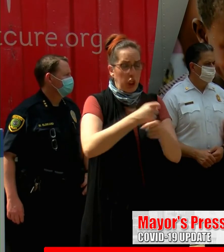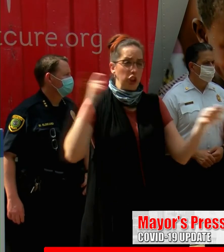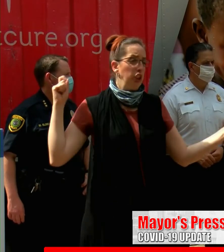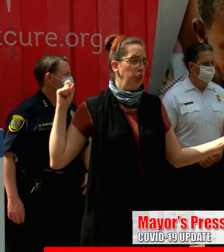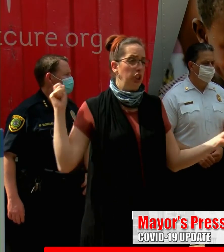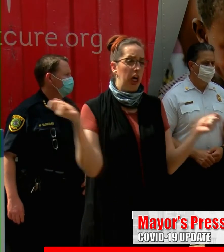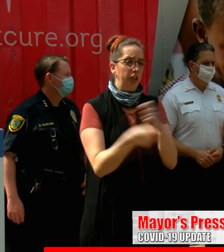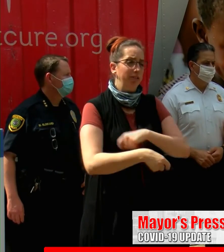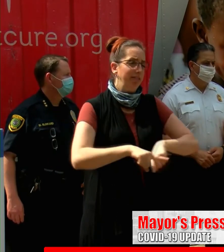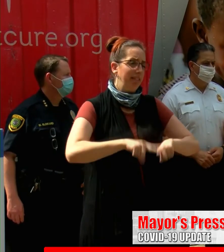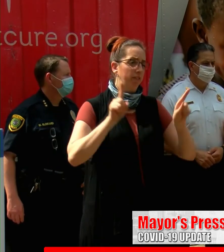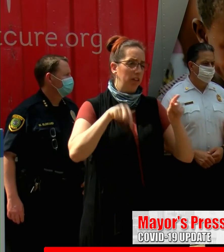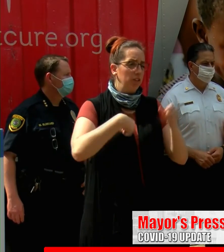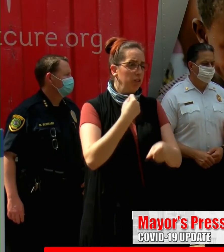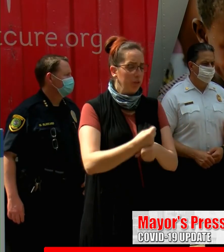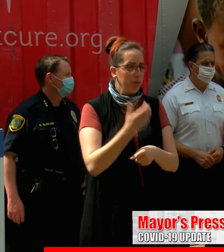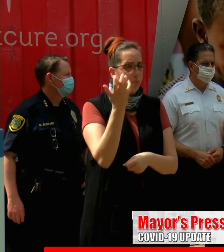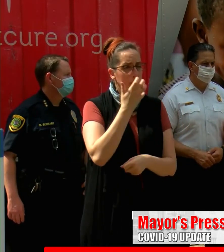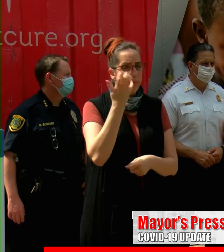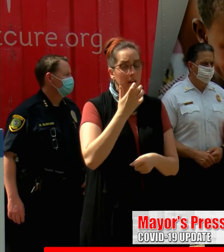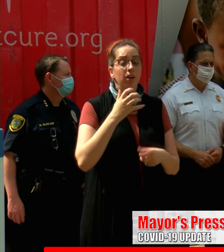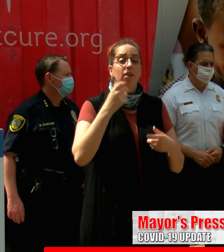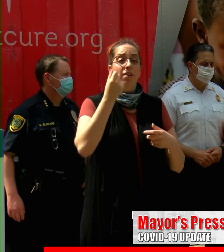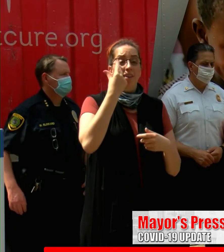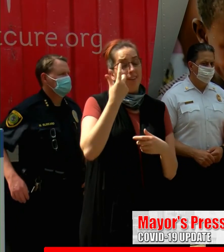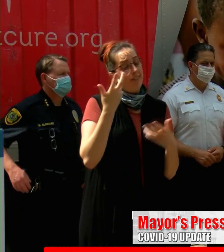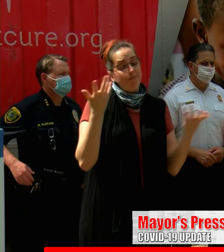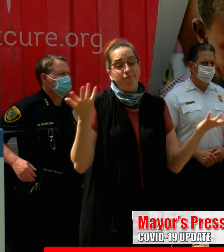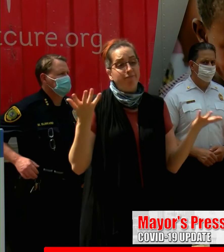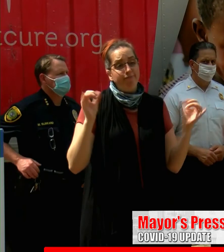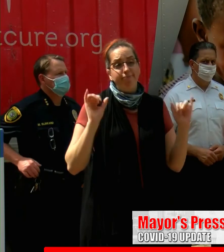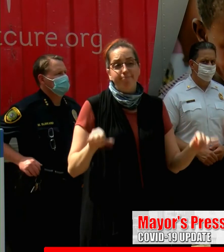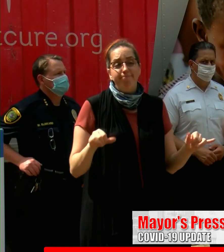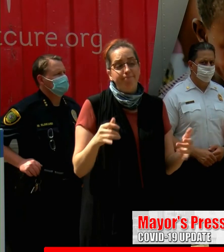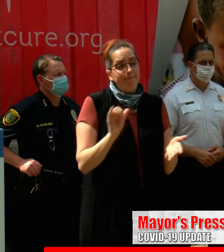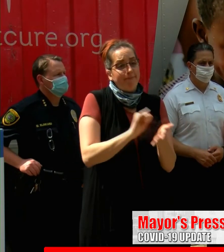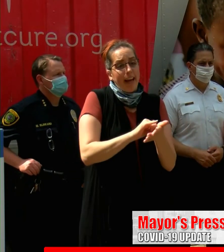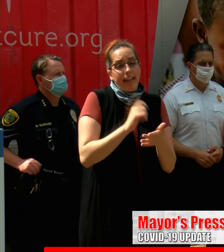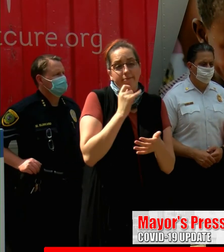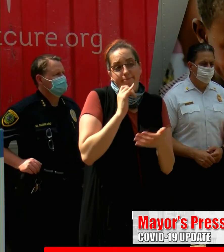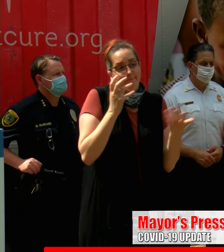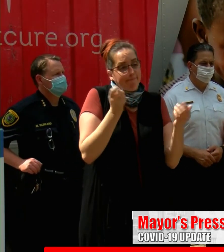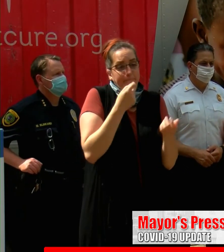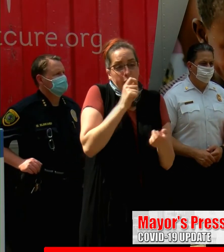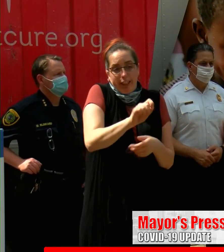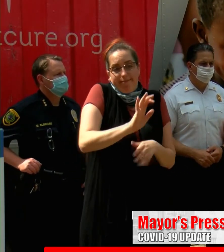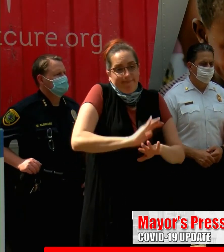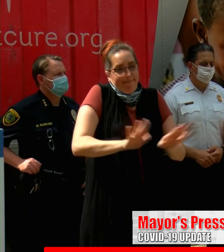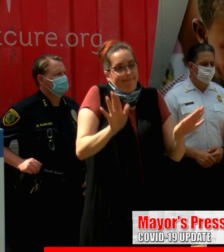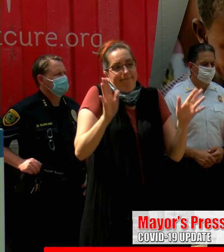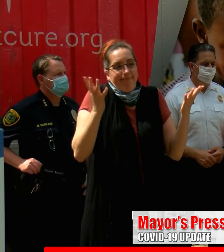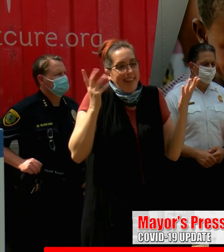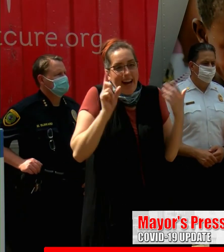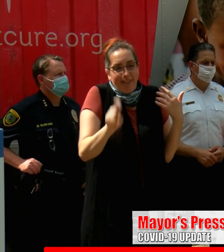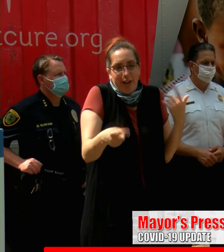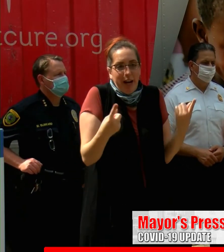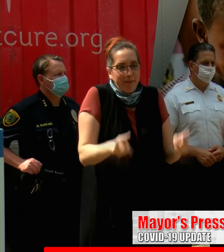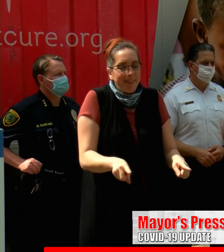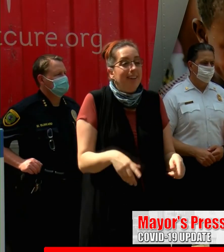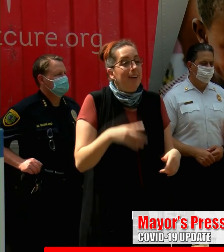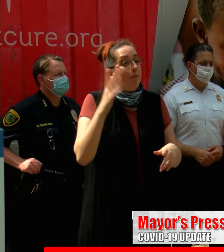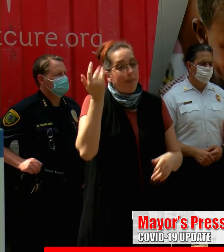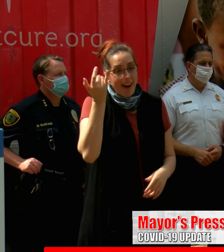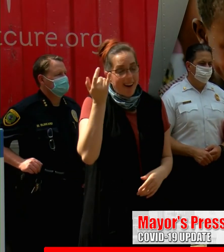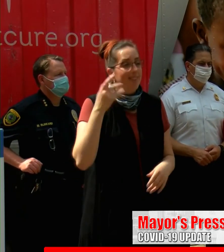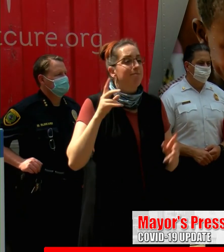me. However, it is what it is. And in order to keep people safe, and in order